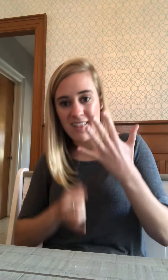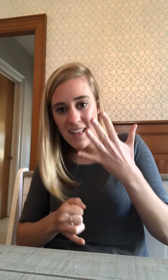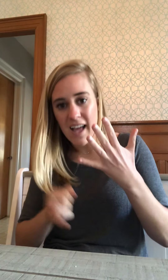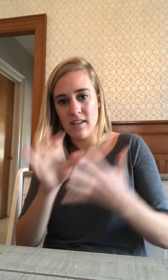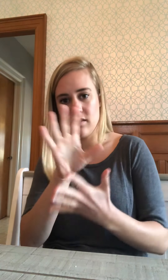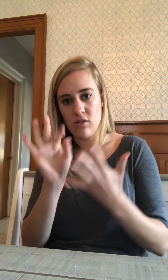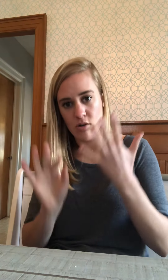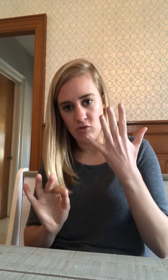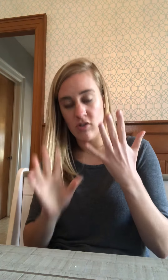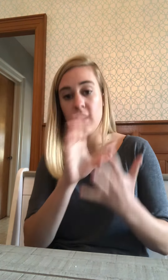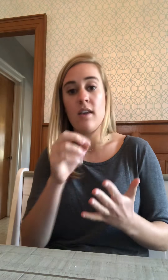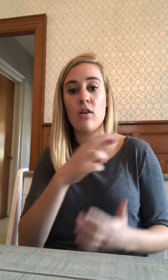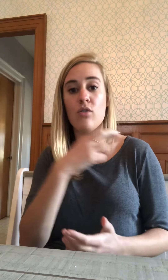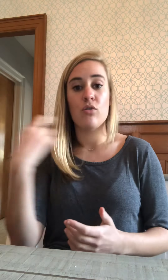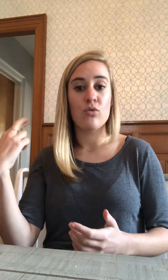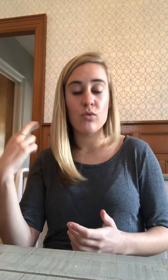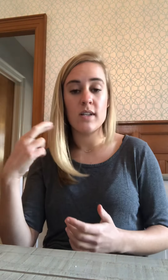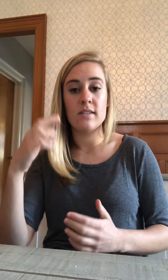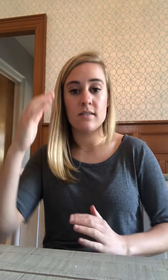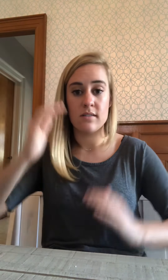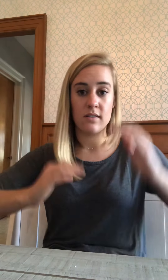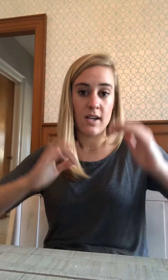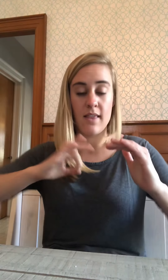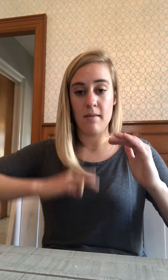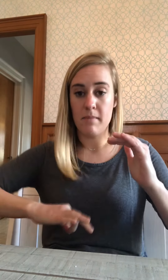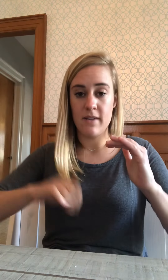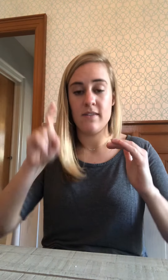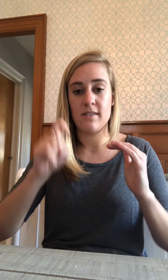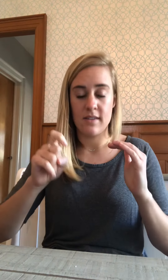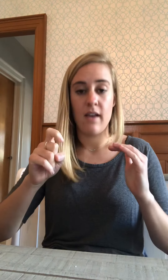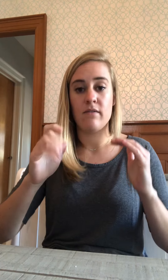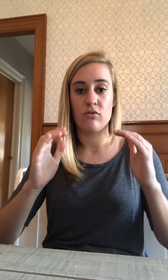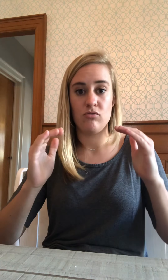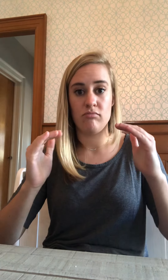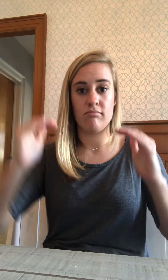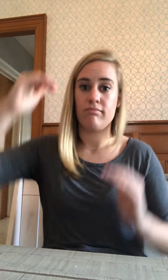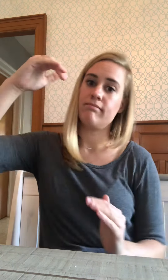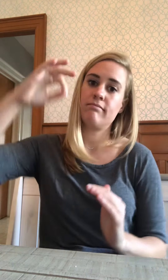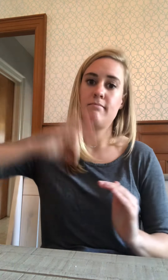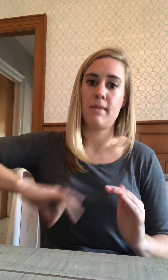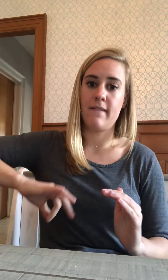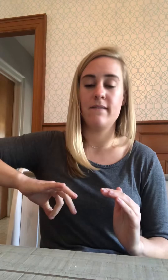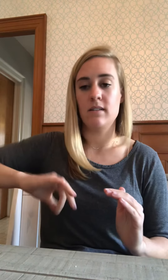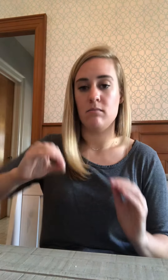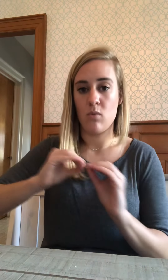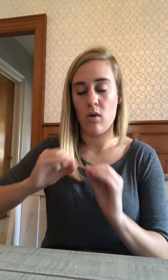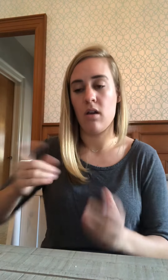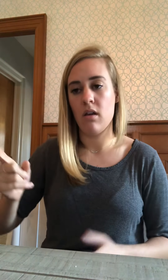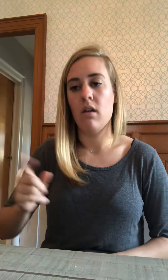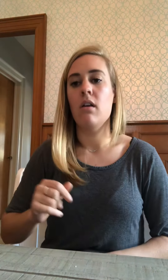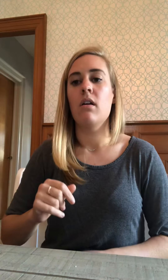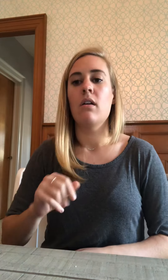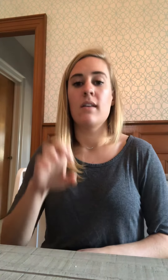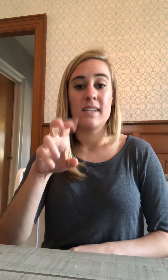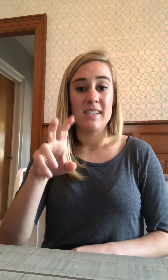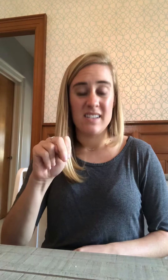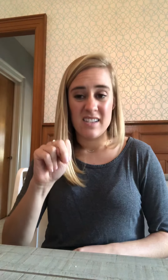anesthesia must be outweighed by the benefits of treatment. And even when it's indicated, it's complicated, it's expensive, it's